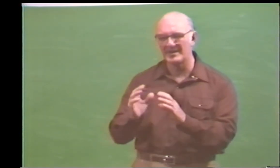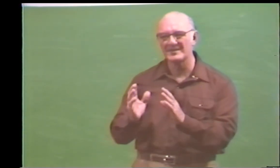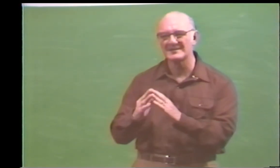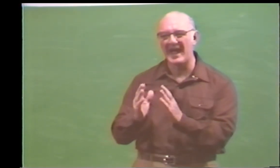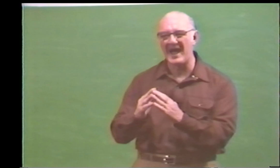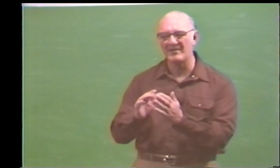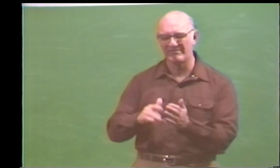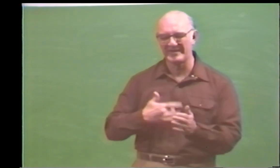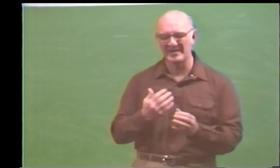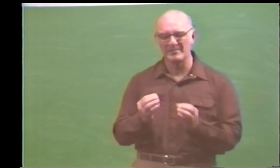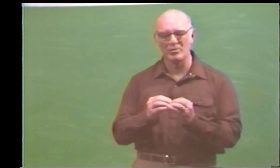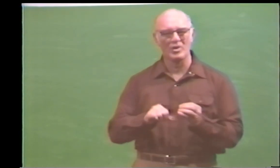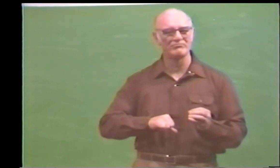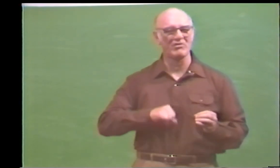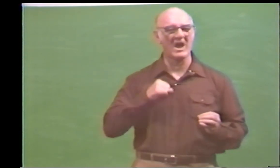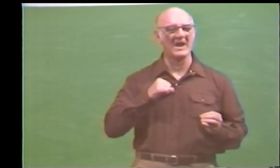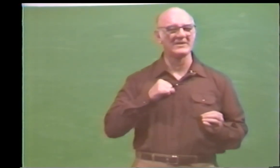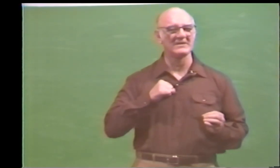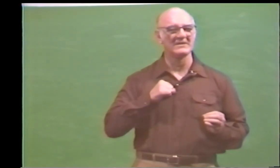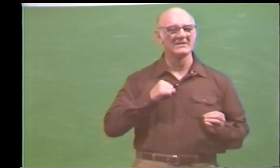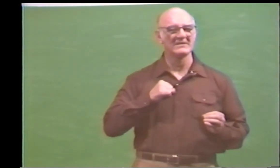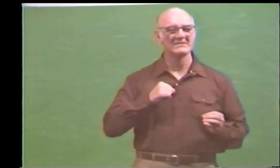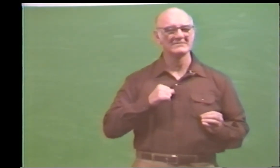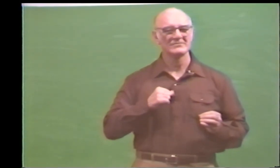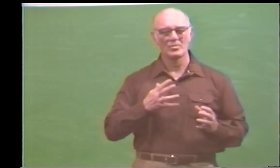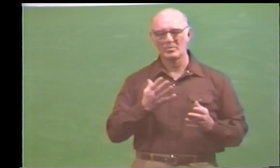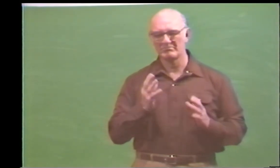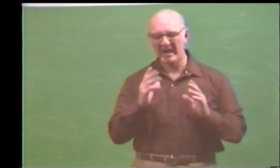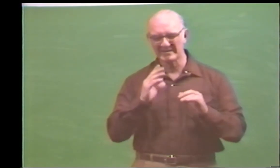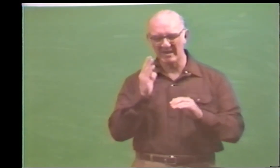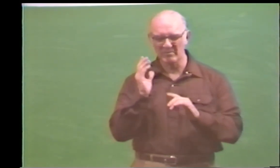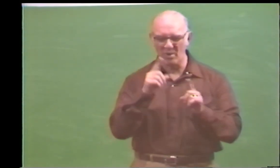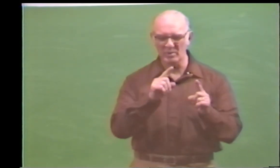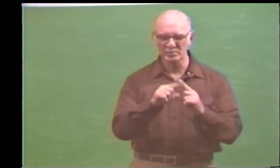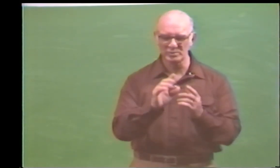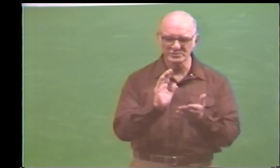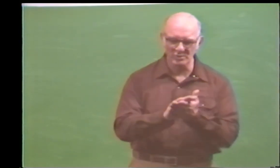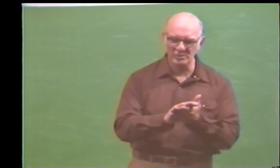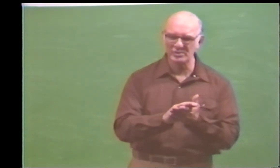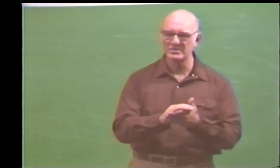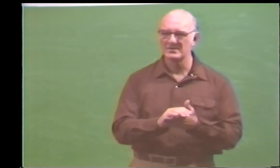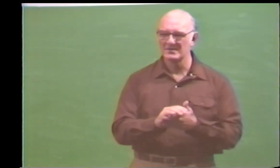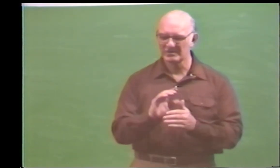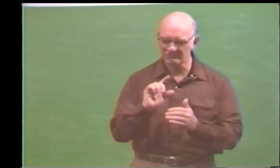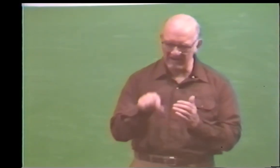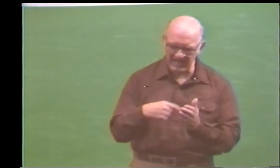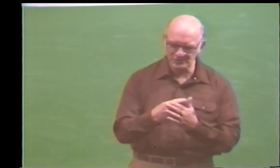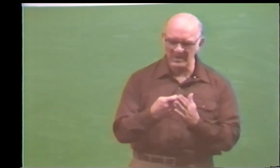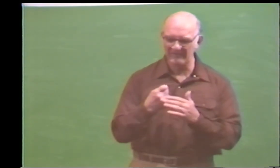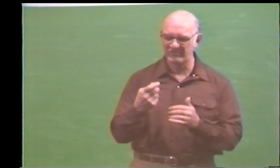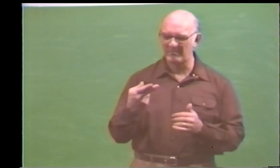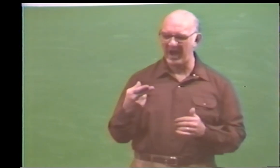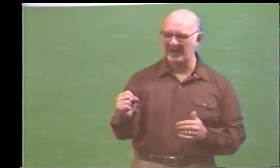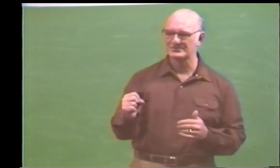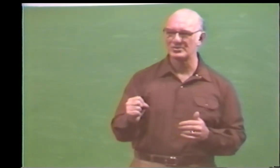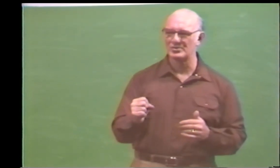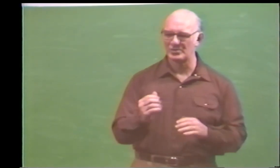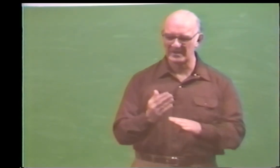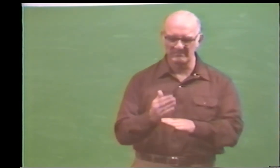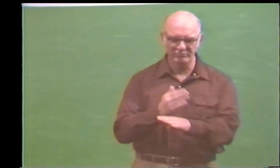the town feel more pride, make them go to school, graduate from high school,